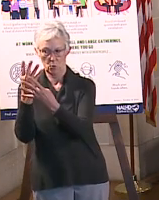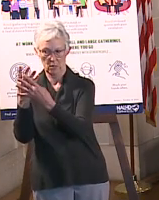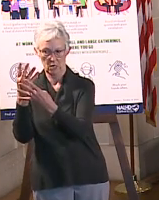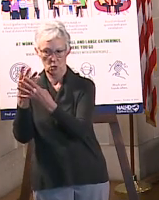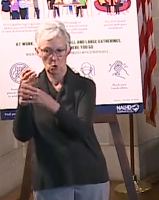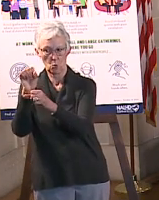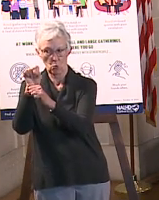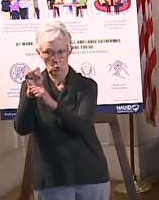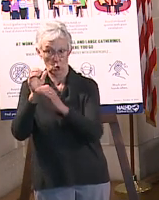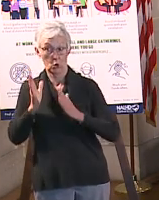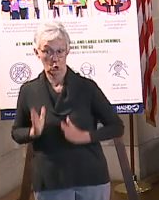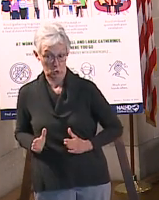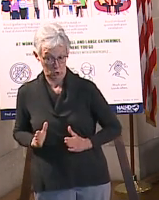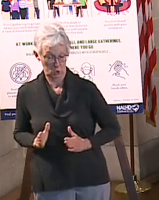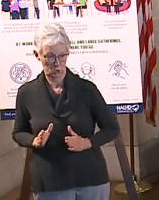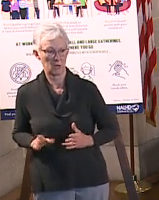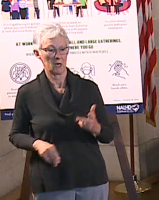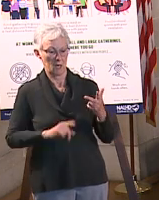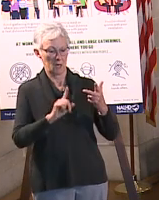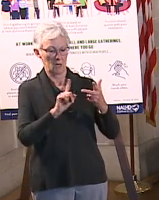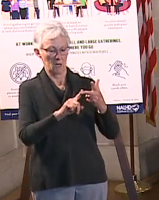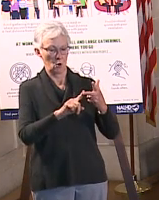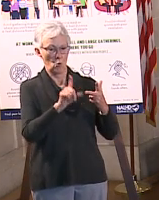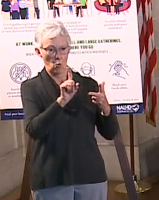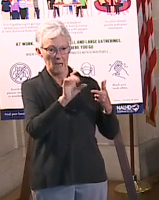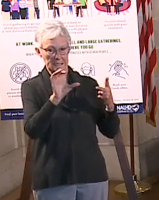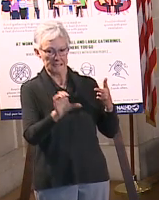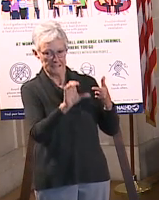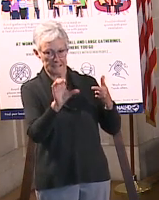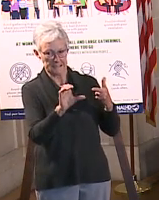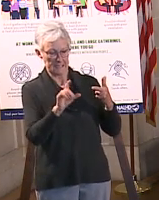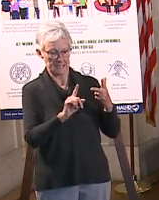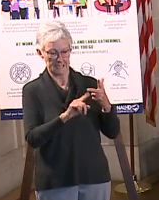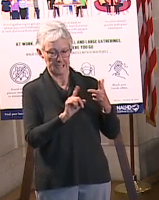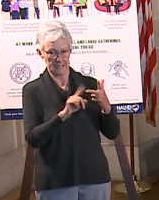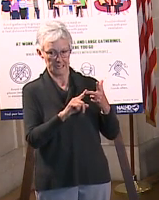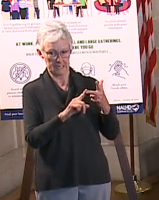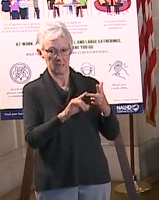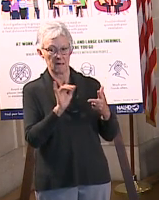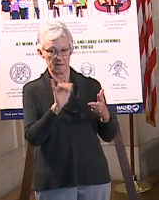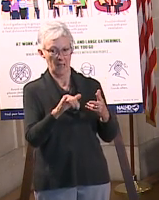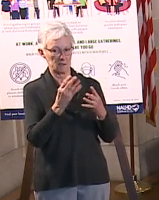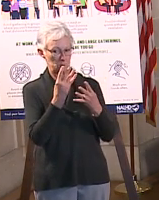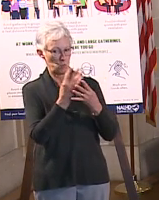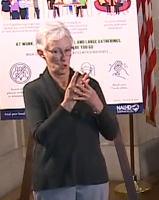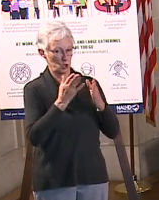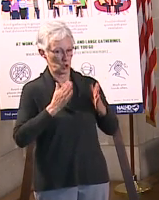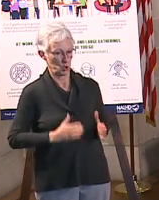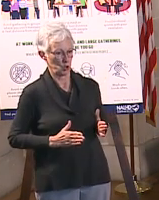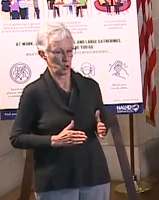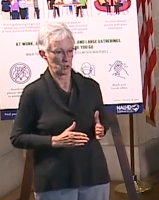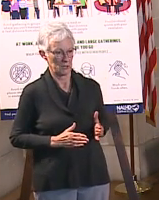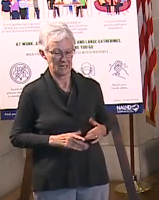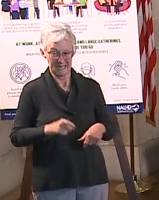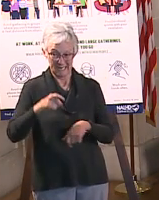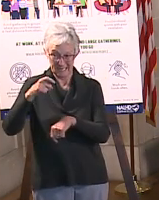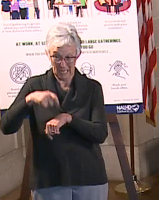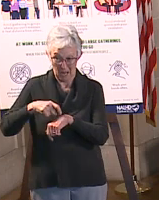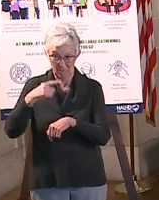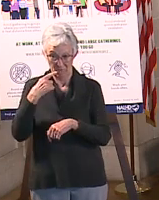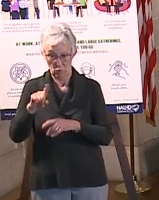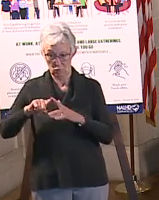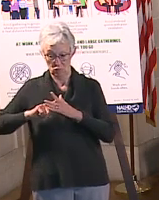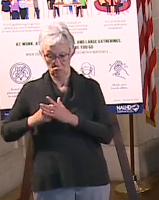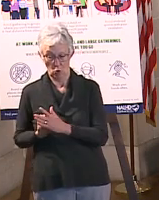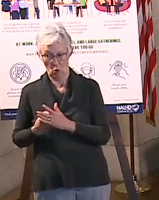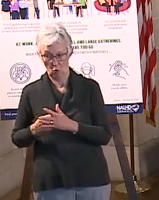phase 1C is when the inmates are in. And phase 1B will start first. I can't give you a timeline for phase 1C right now because